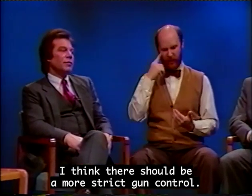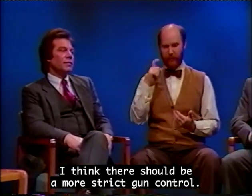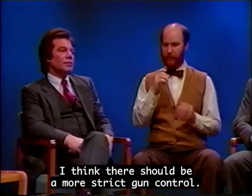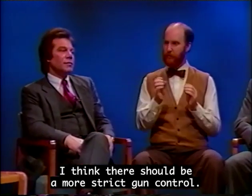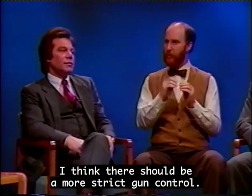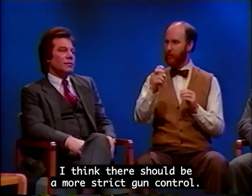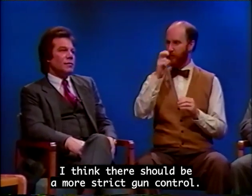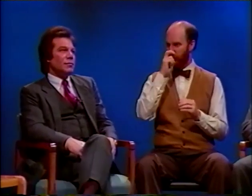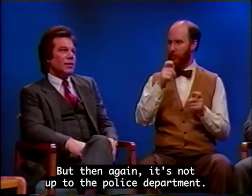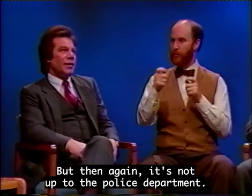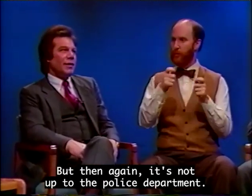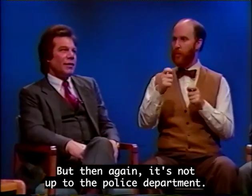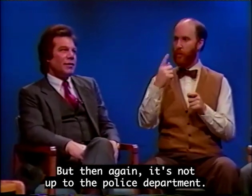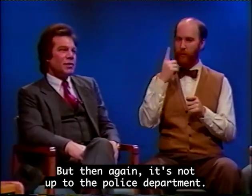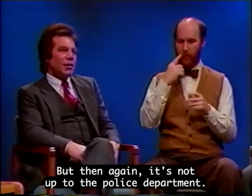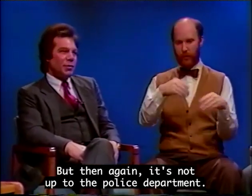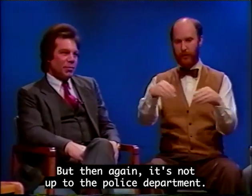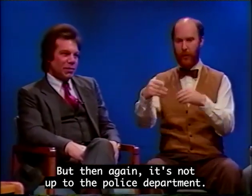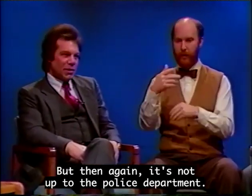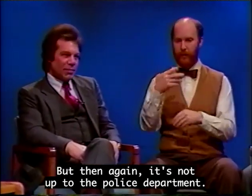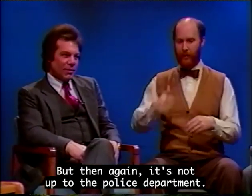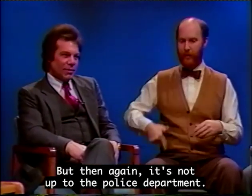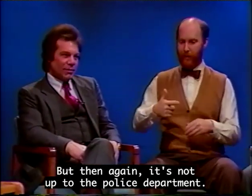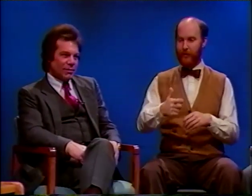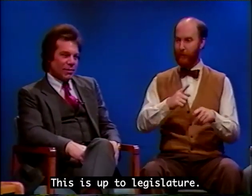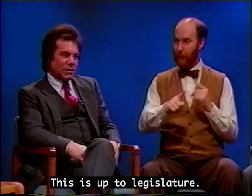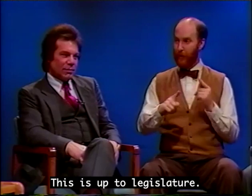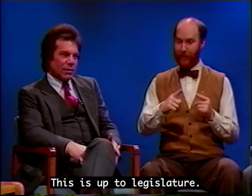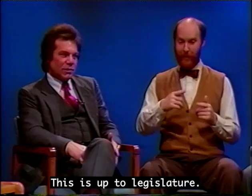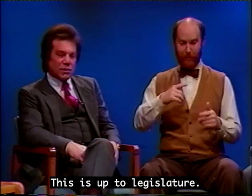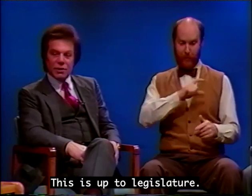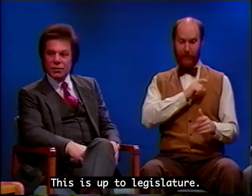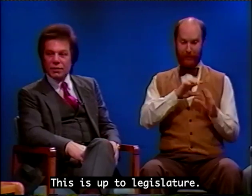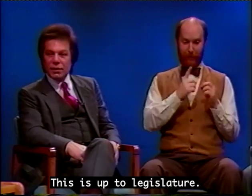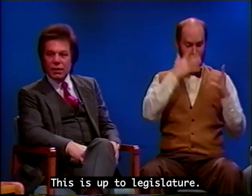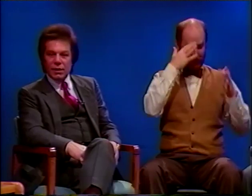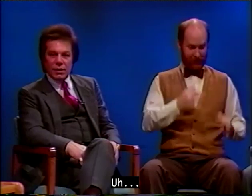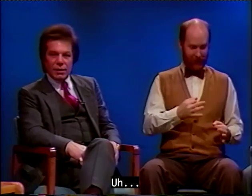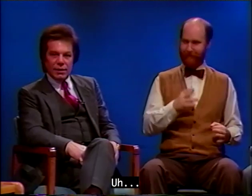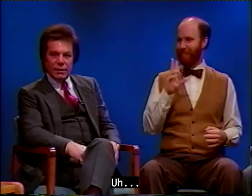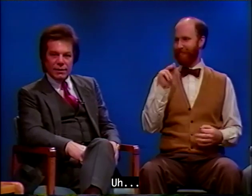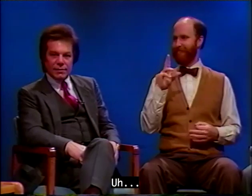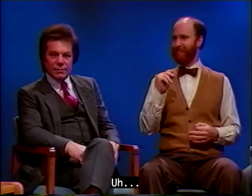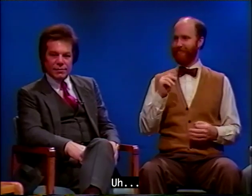control, but then again, it's not up to the police department. This is up to the legislature.